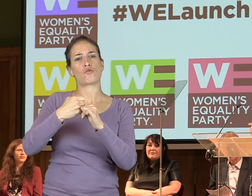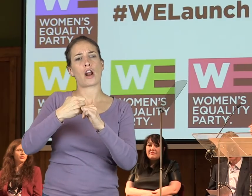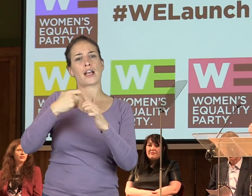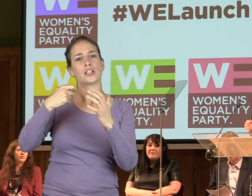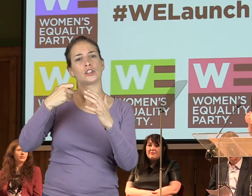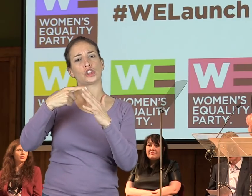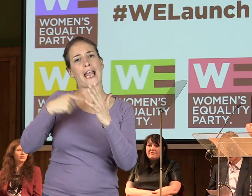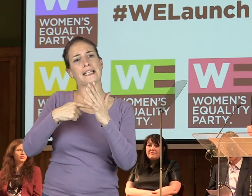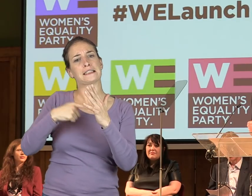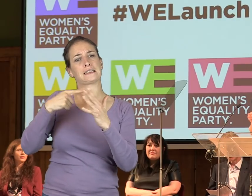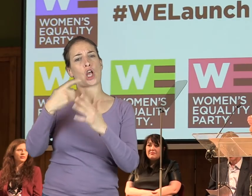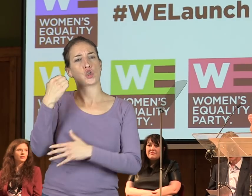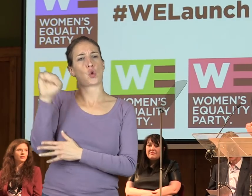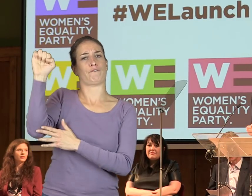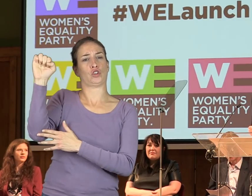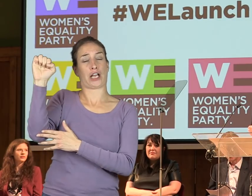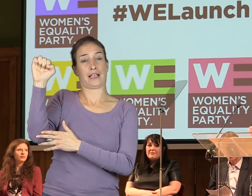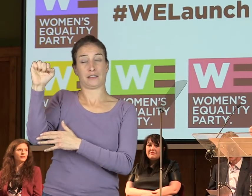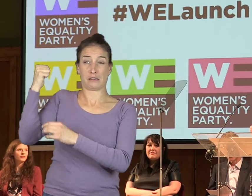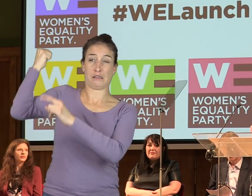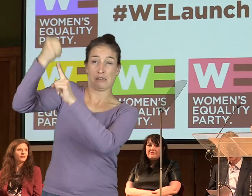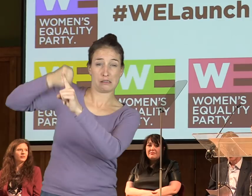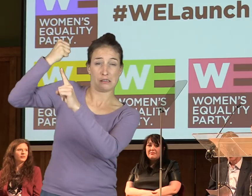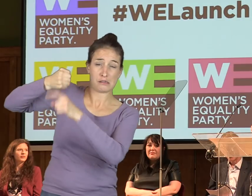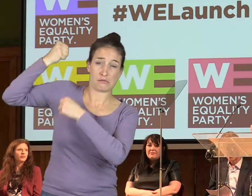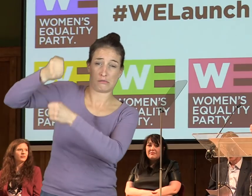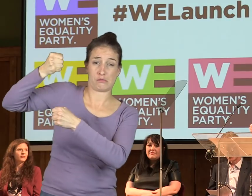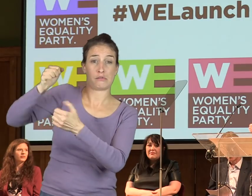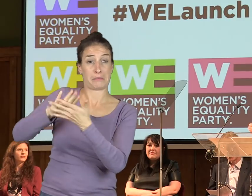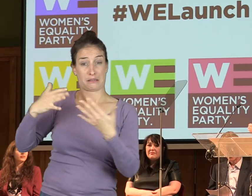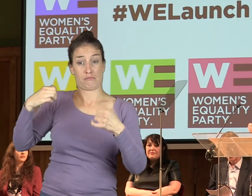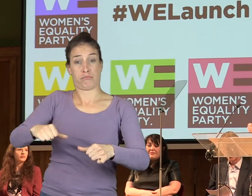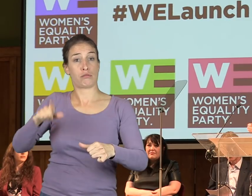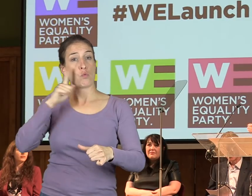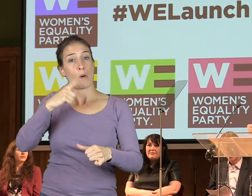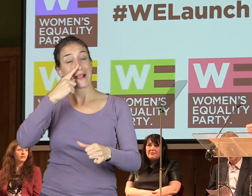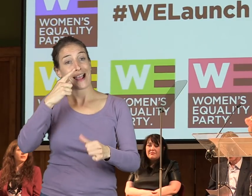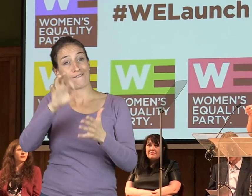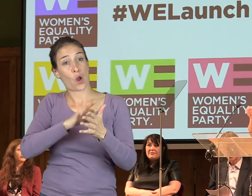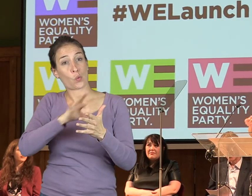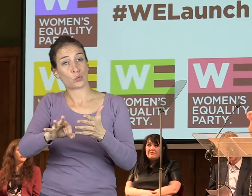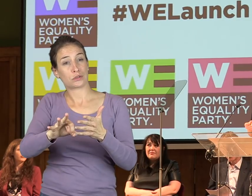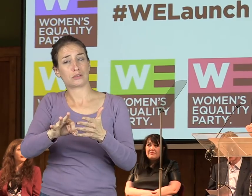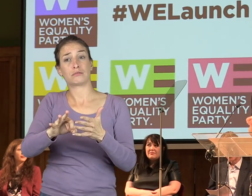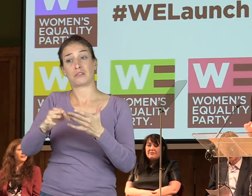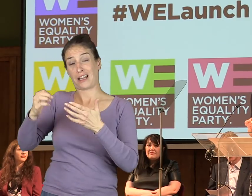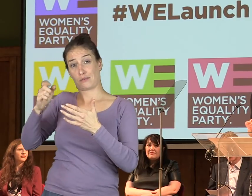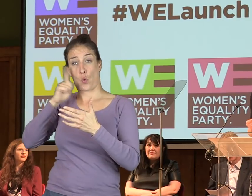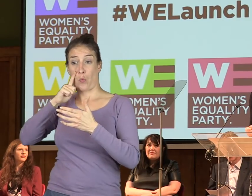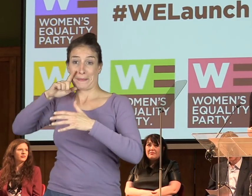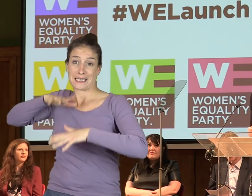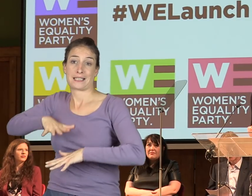women's liberation movement in the 1960s and the 1970s, we couldn't hold employers to account over the pay gap because the Equal Pay Act